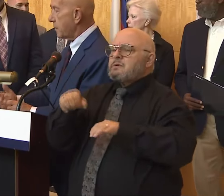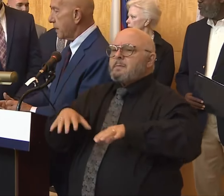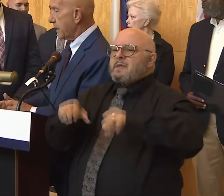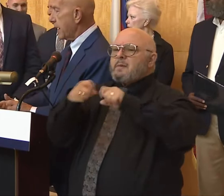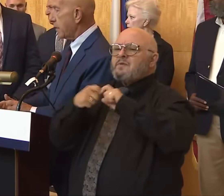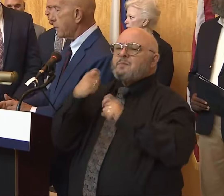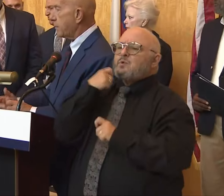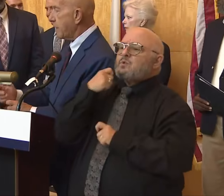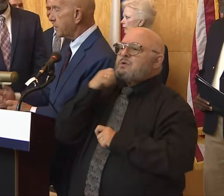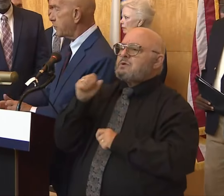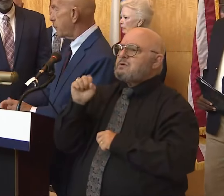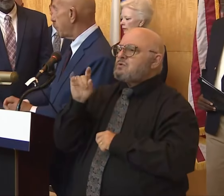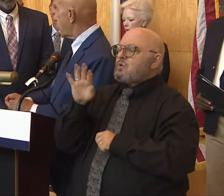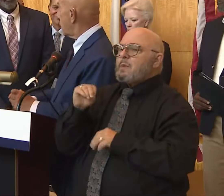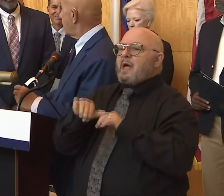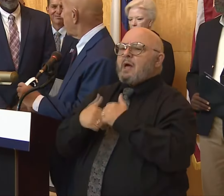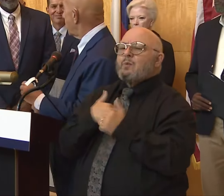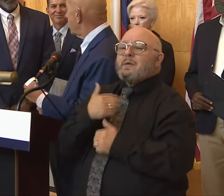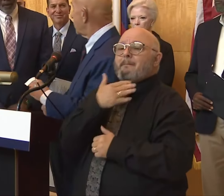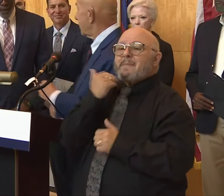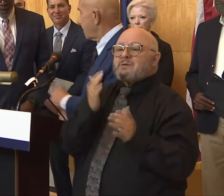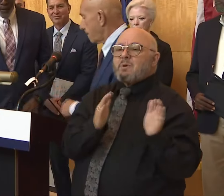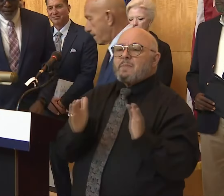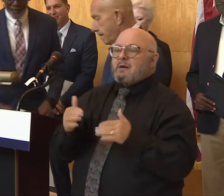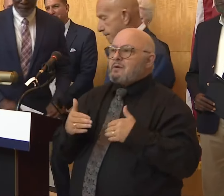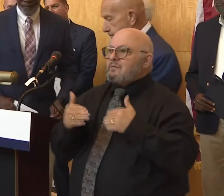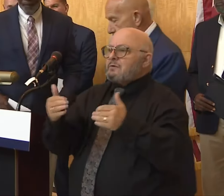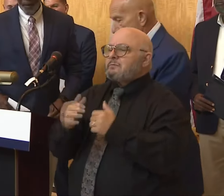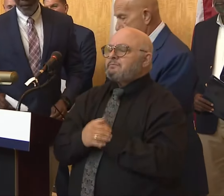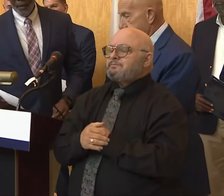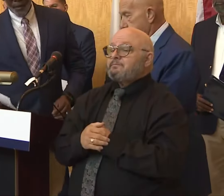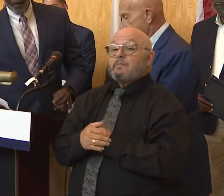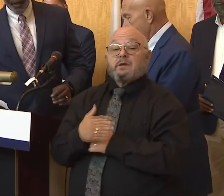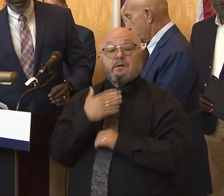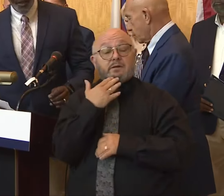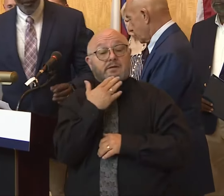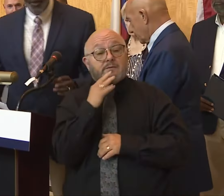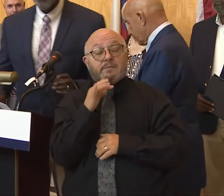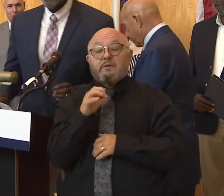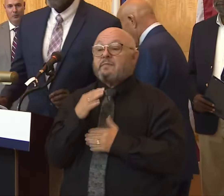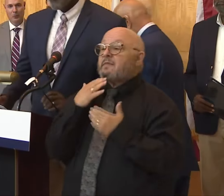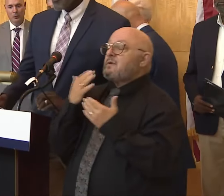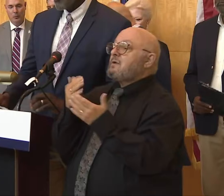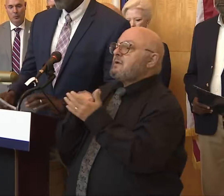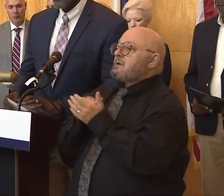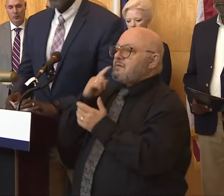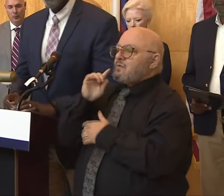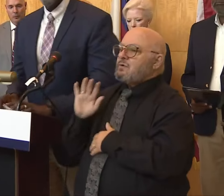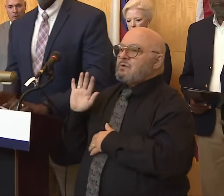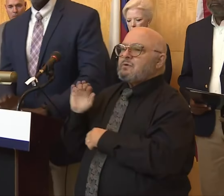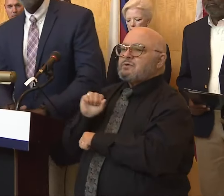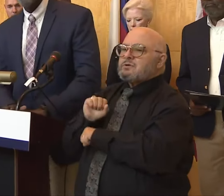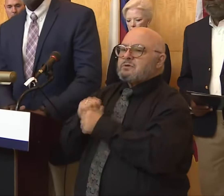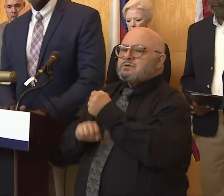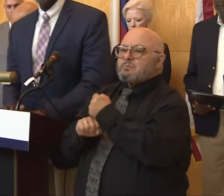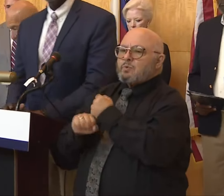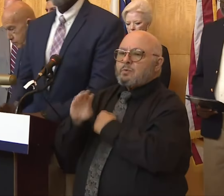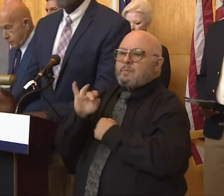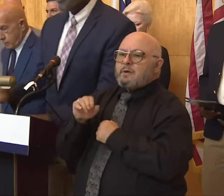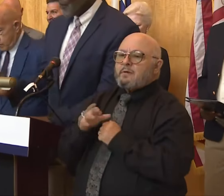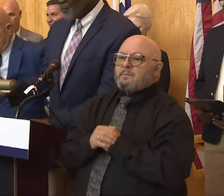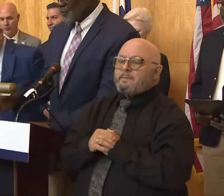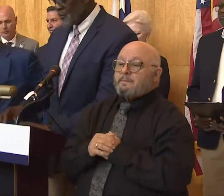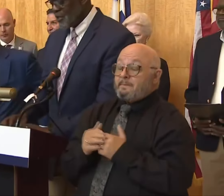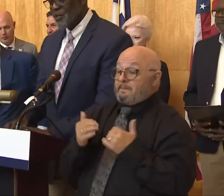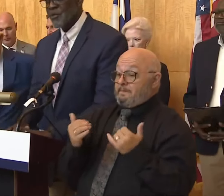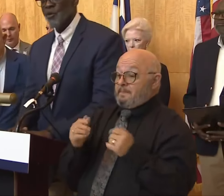storm, and how do we best prepare going forward? Thank you, Mayor. Thanks again, Mayor, and thank you for your support. Currently, you know,